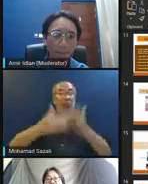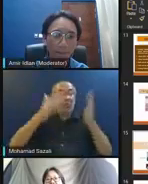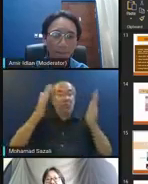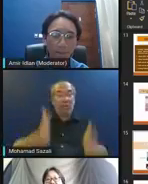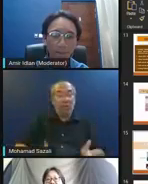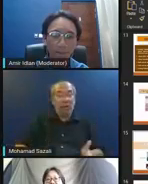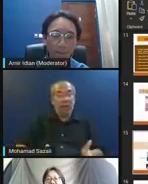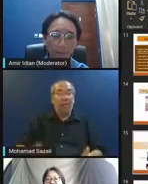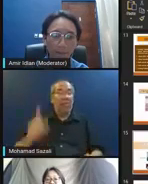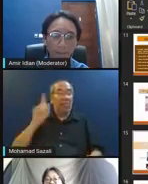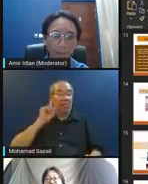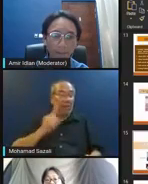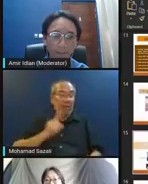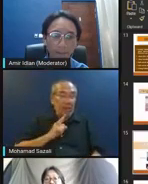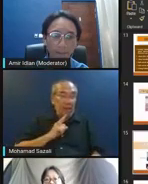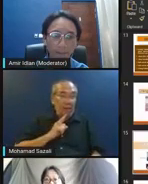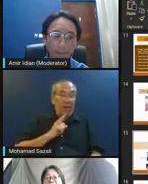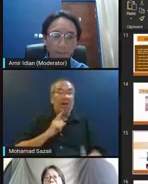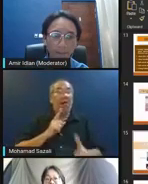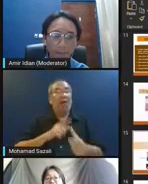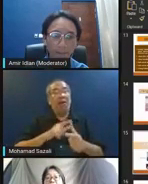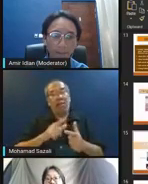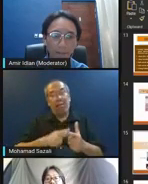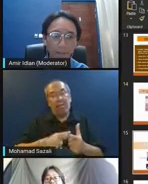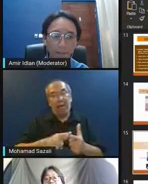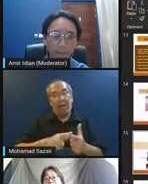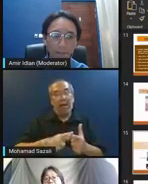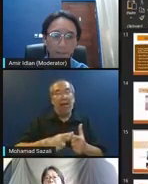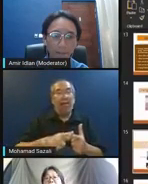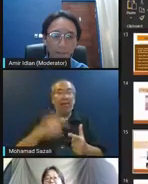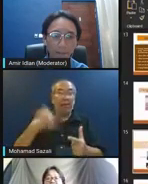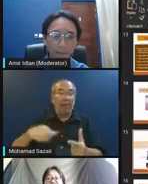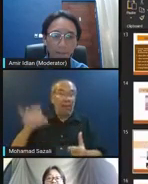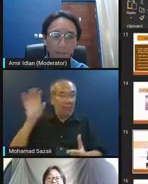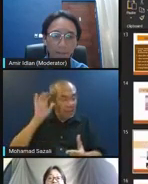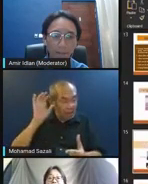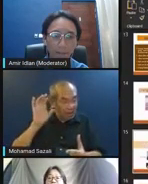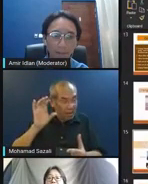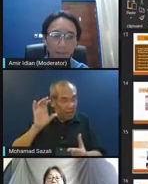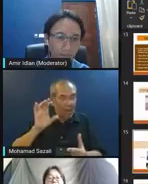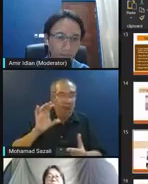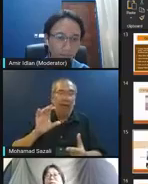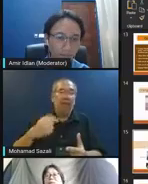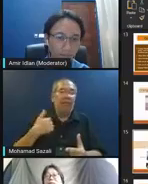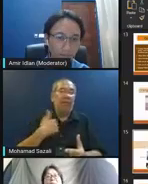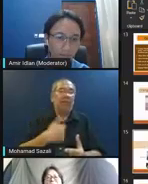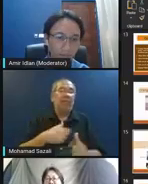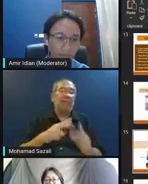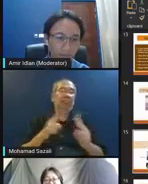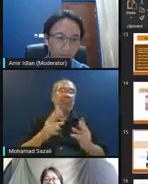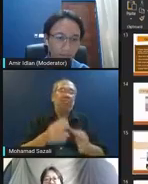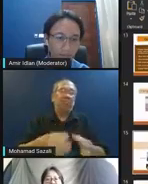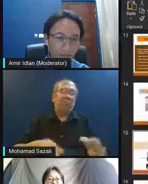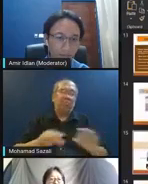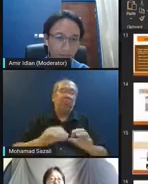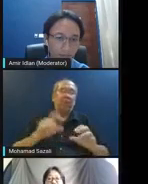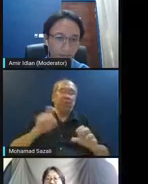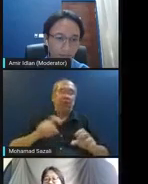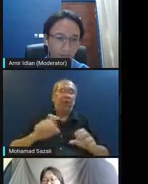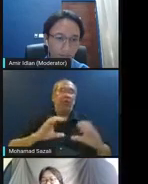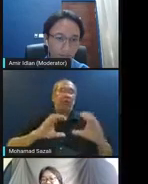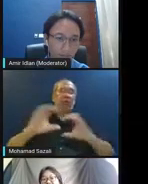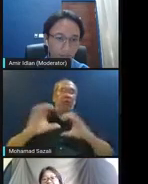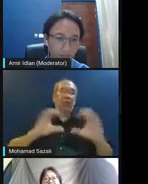my second part a little bit more. So for us, that person, no, it doesn't matter. We